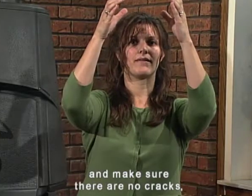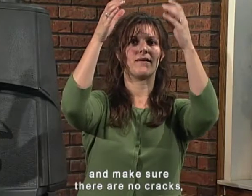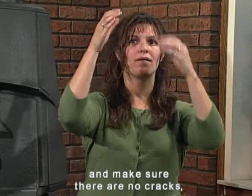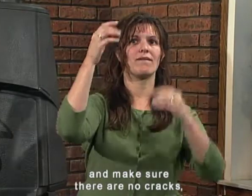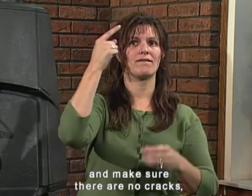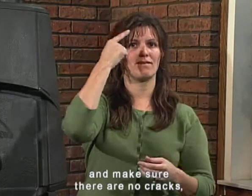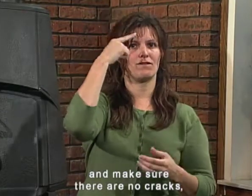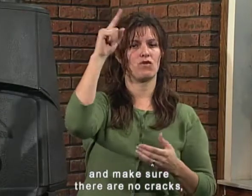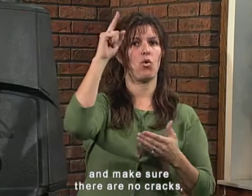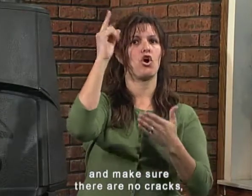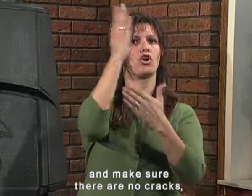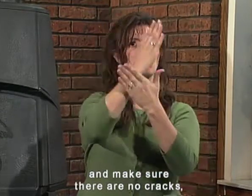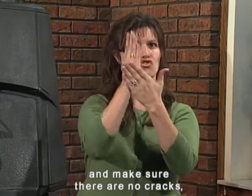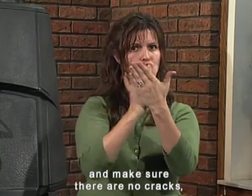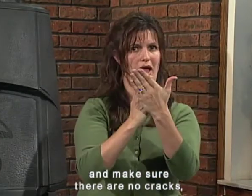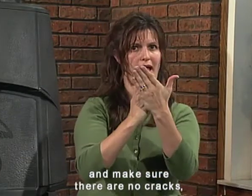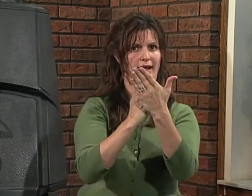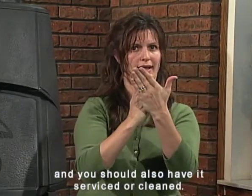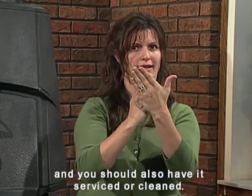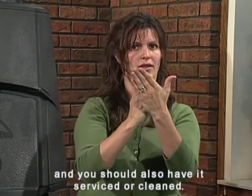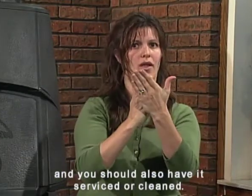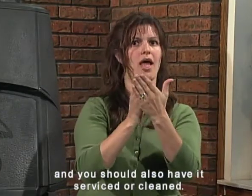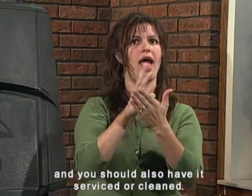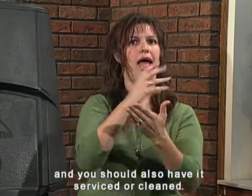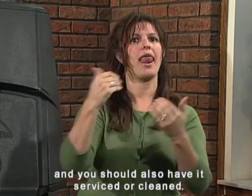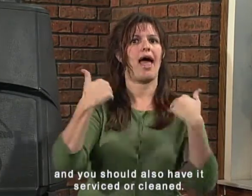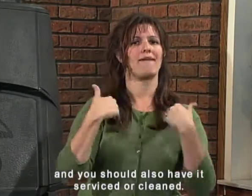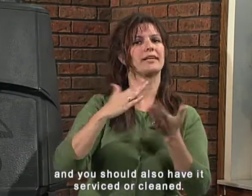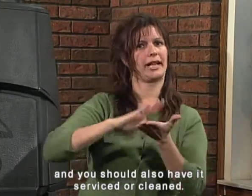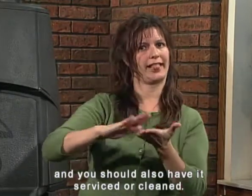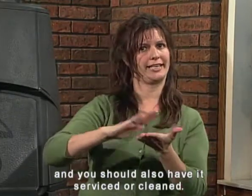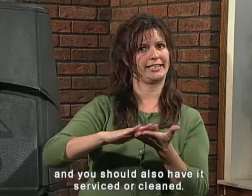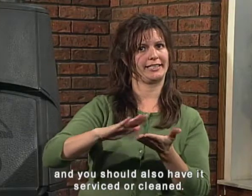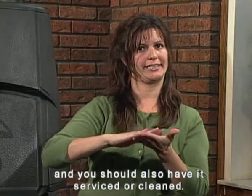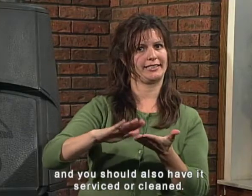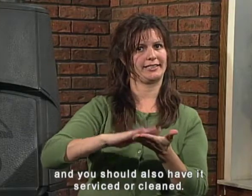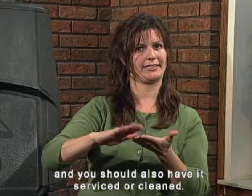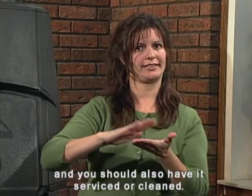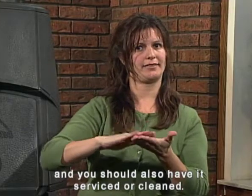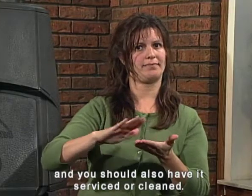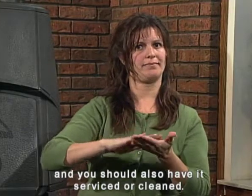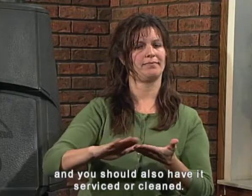and make sure there are no cracks, and you should also have it serviced or cleaned.